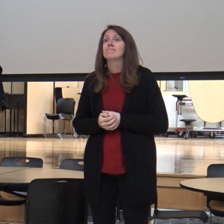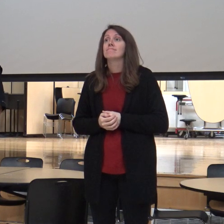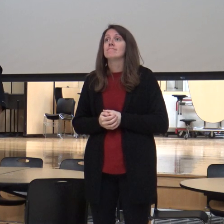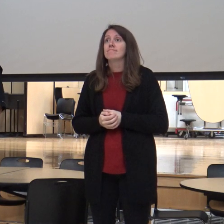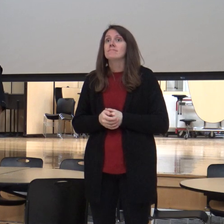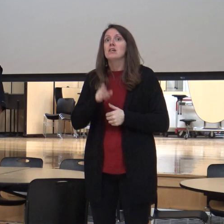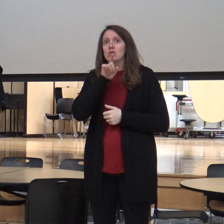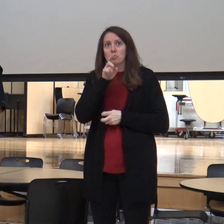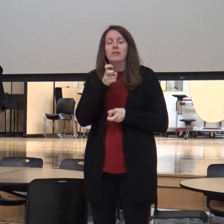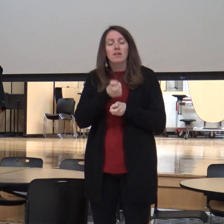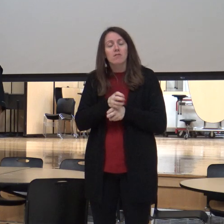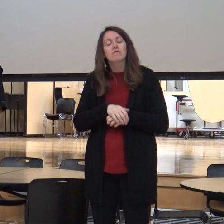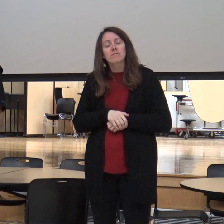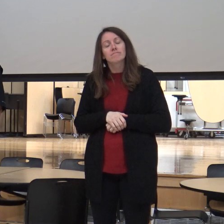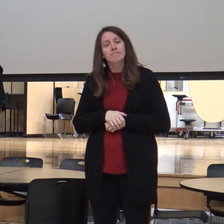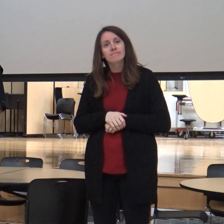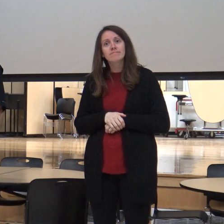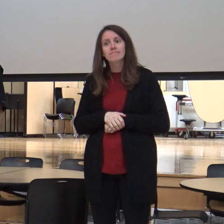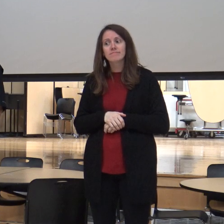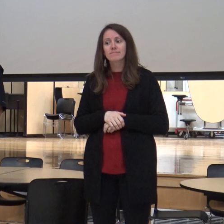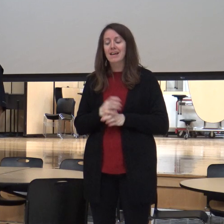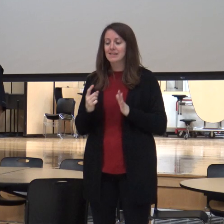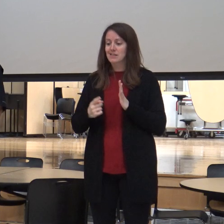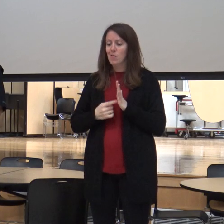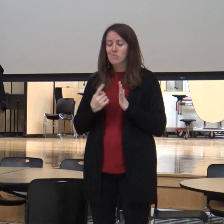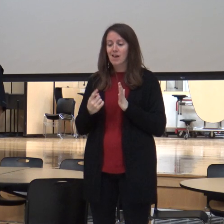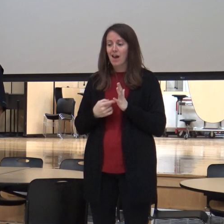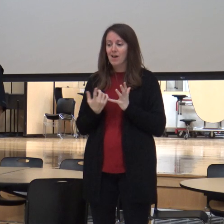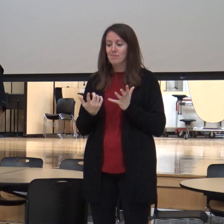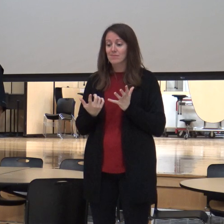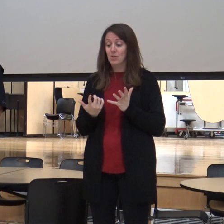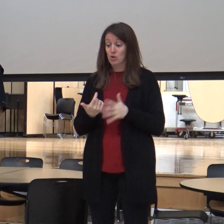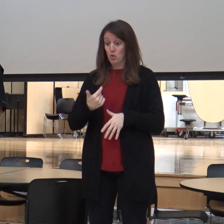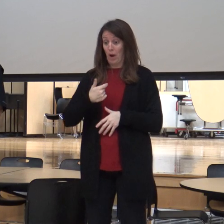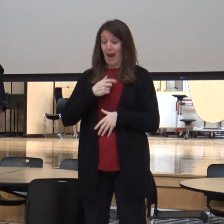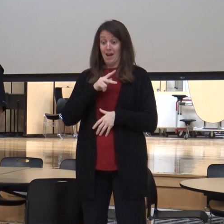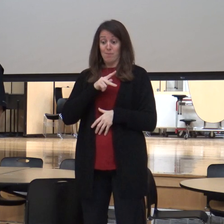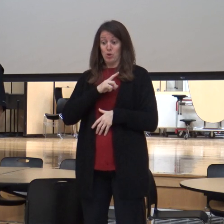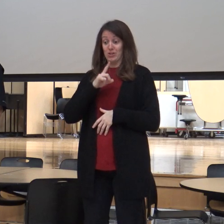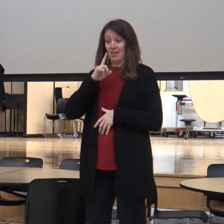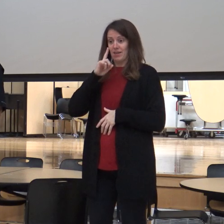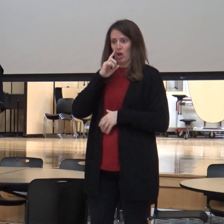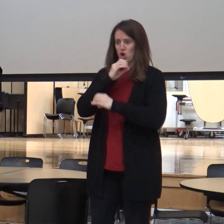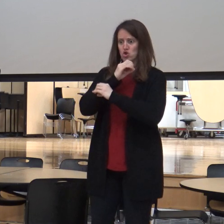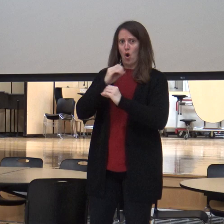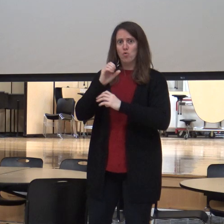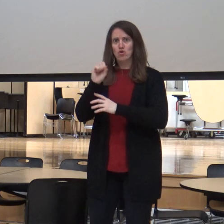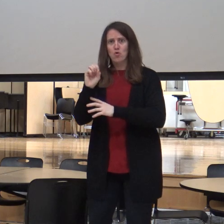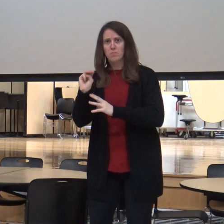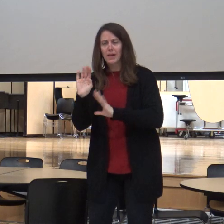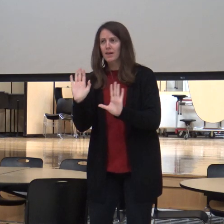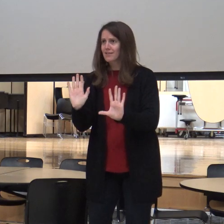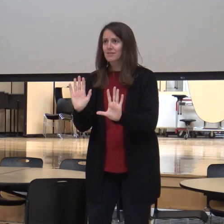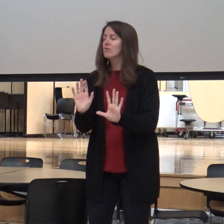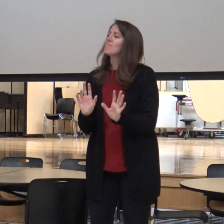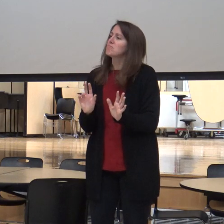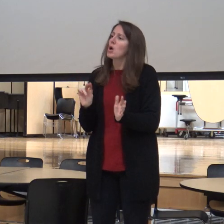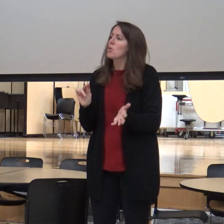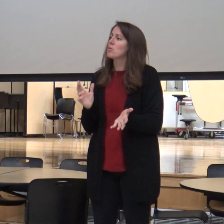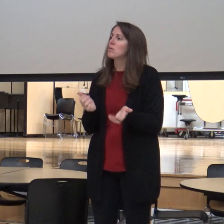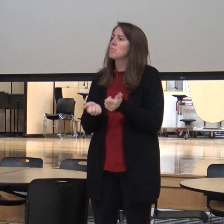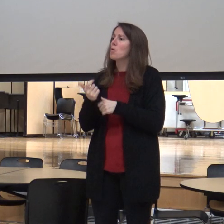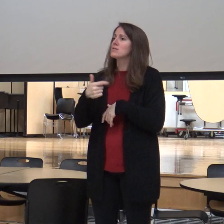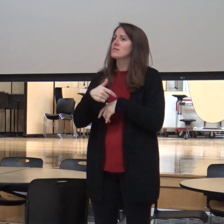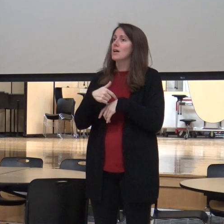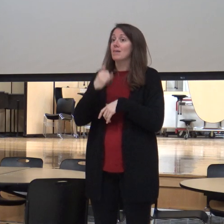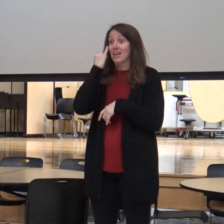It's really tough, and sometimes it's one of those things, do I think kids should have no social media? Most of the time, no. It's one of those where if